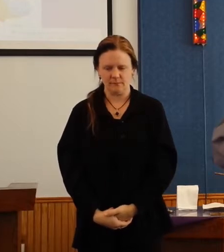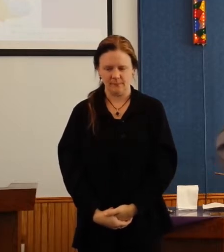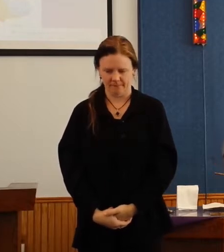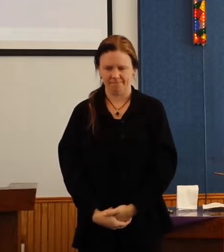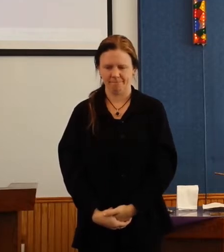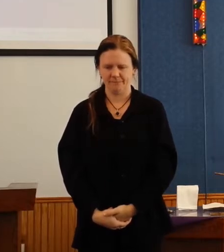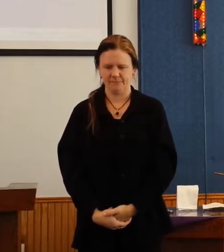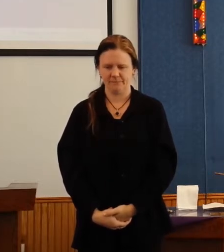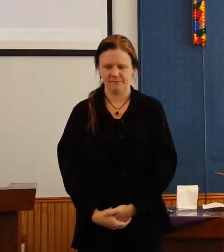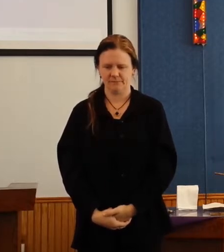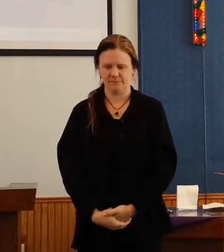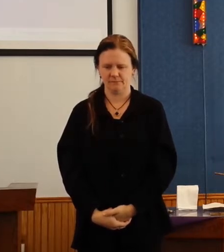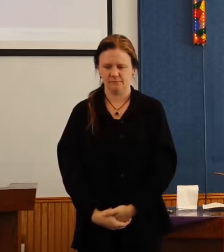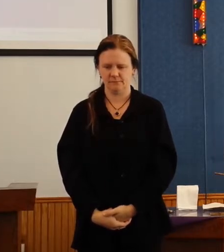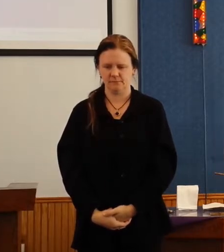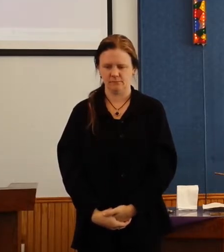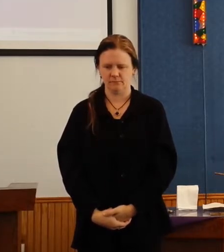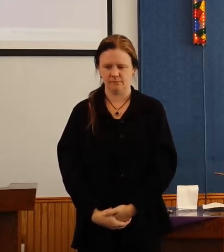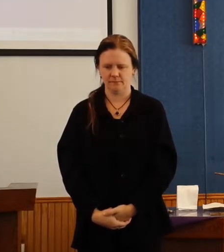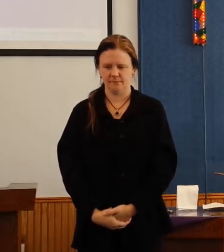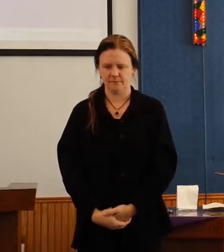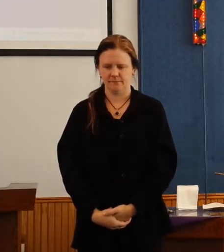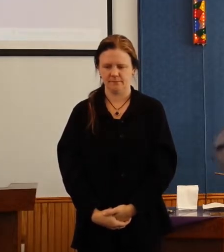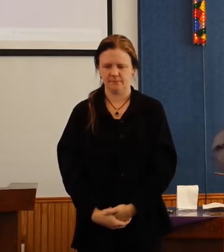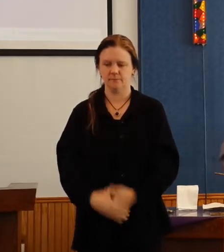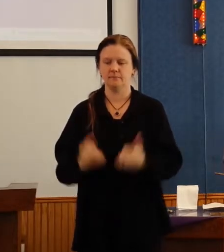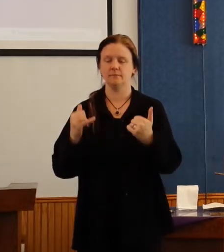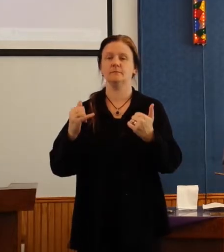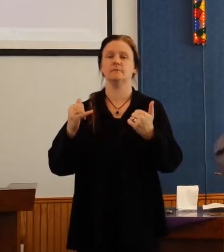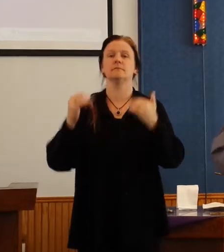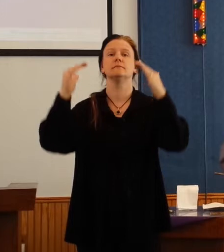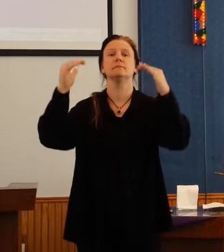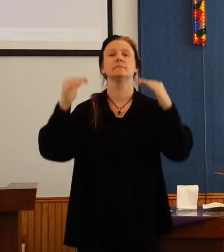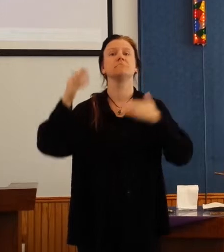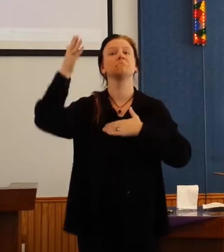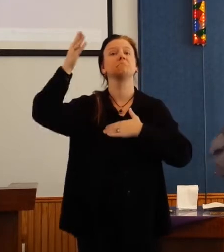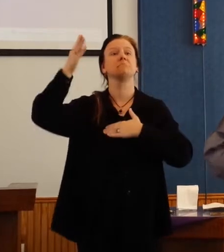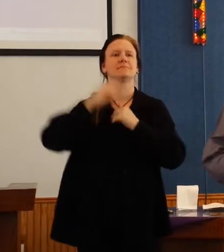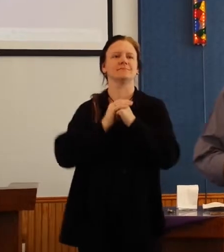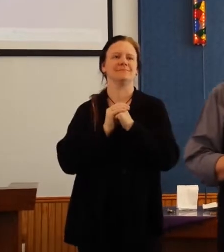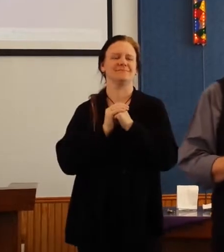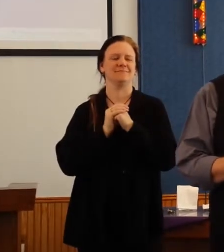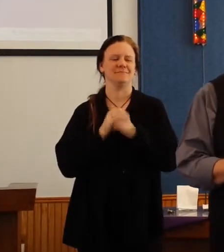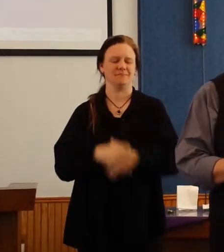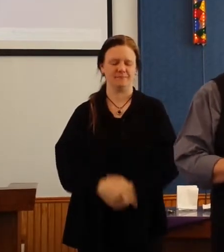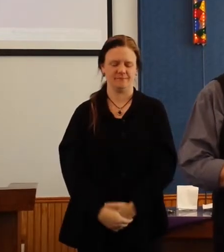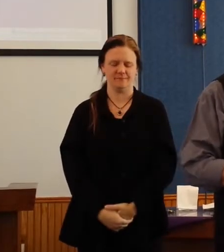All right. So now, let's move on to a talk for the adults.